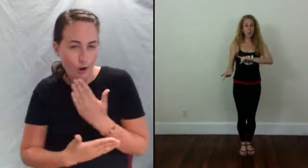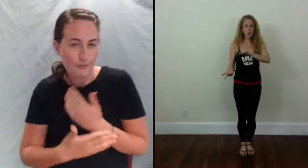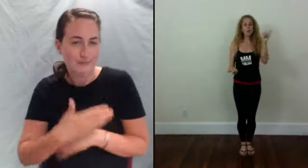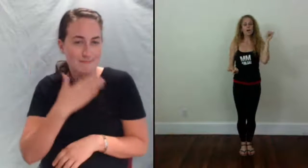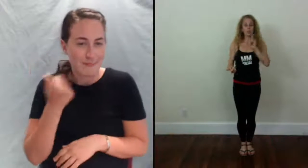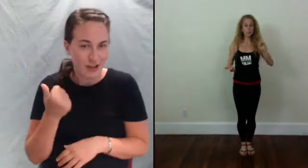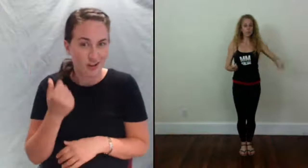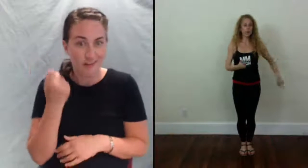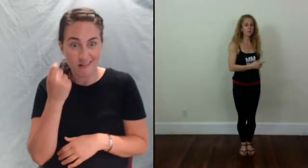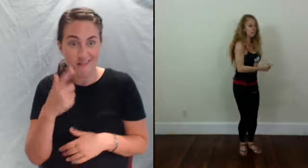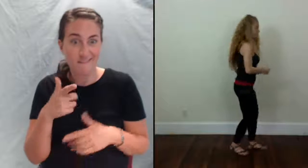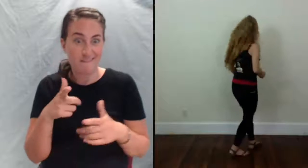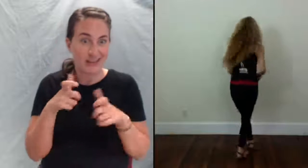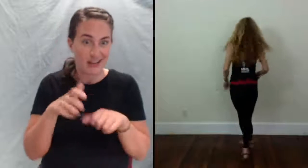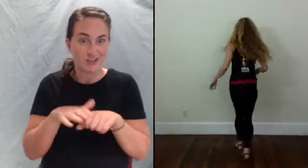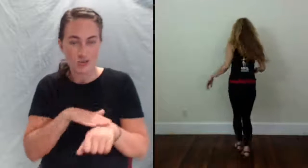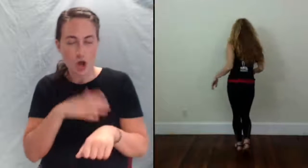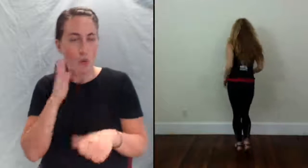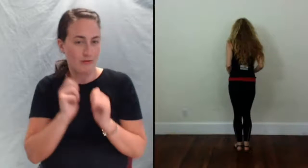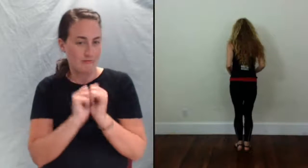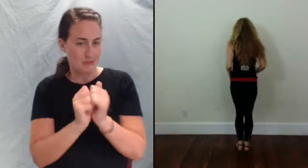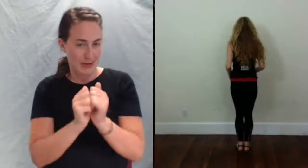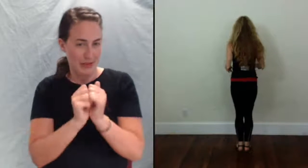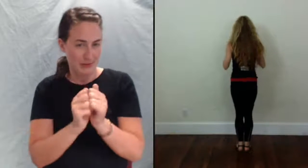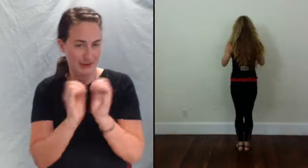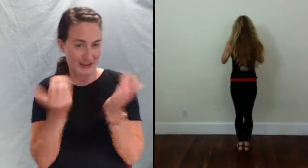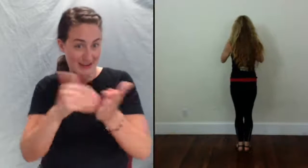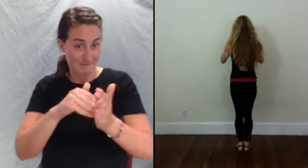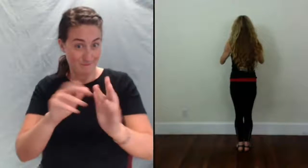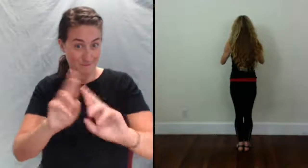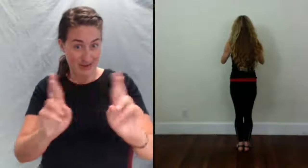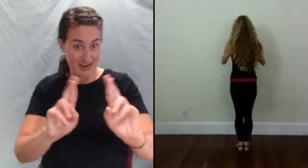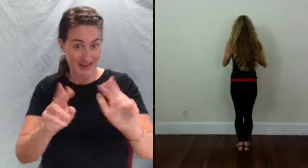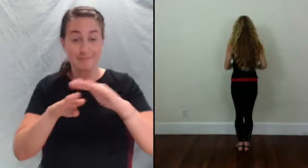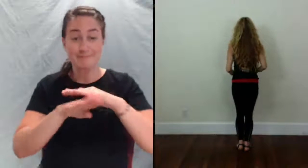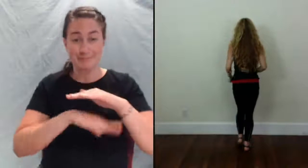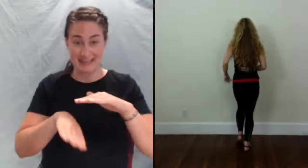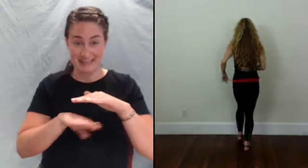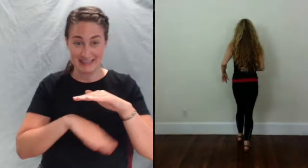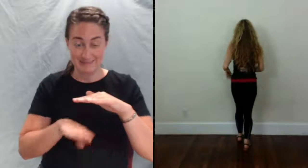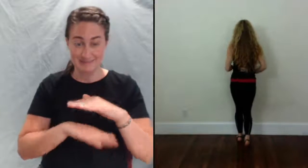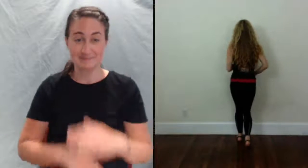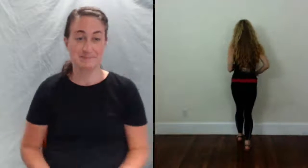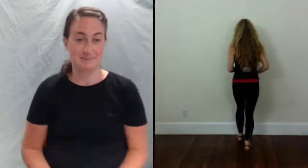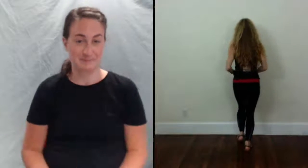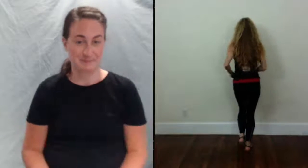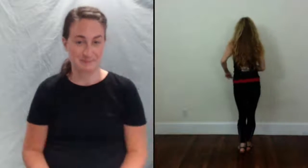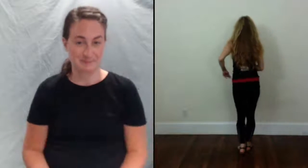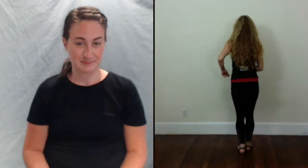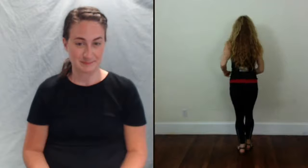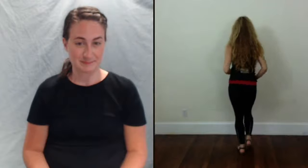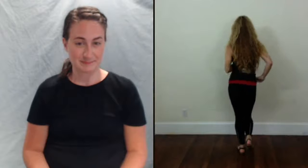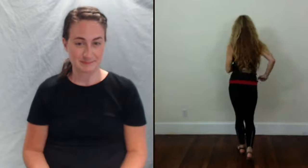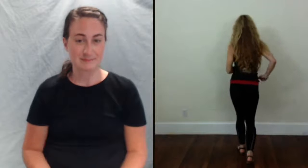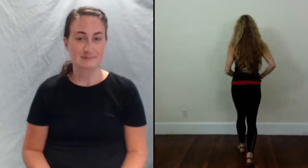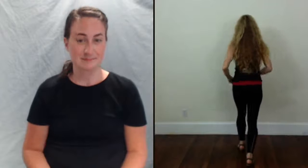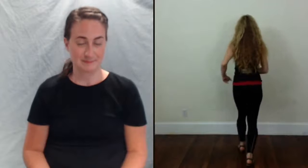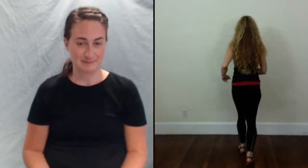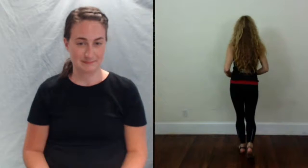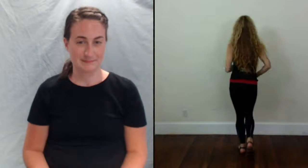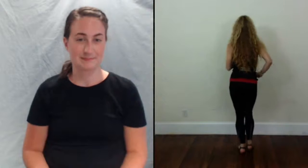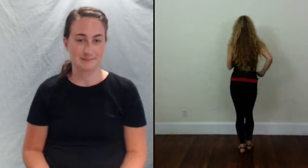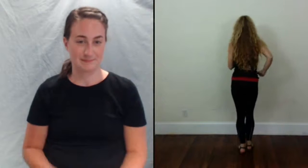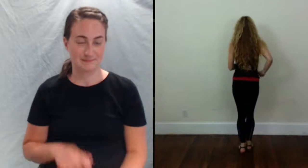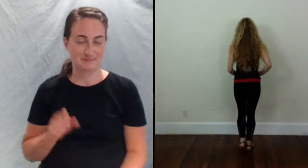fast and slow? I'll turn around and we'll do it together. Here we go. Basic, 1, and